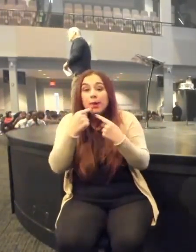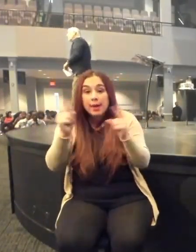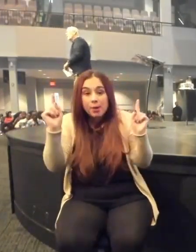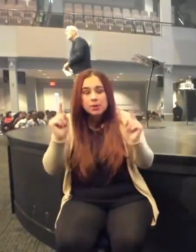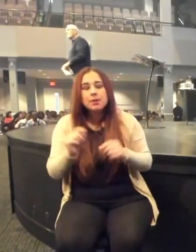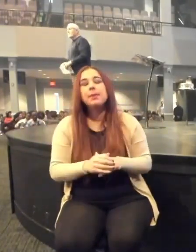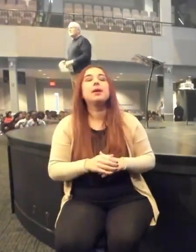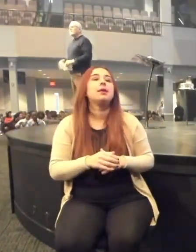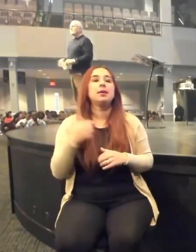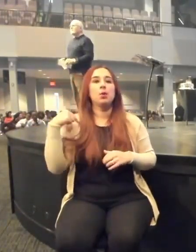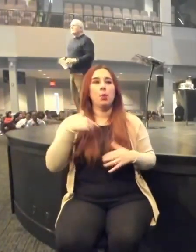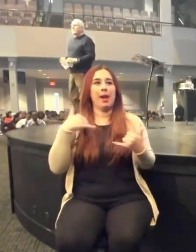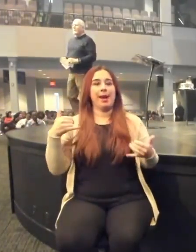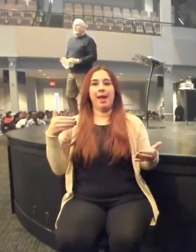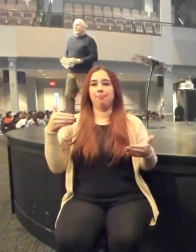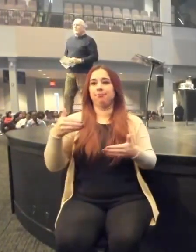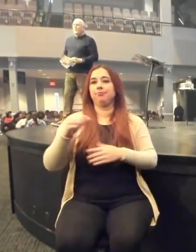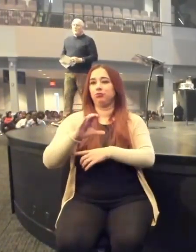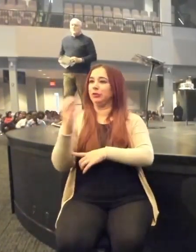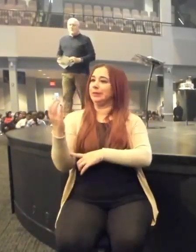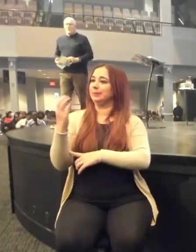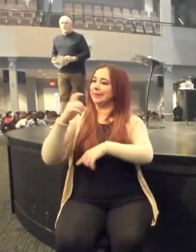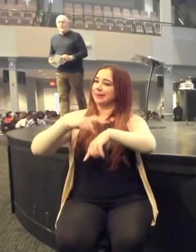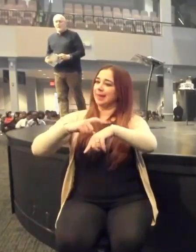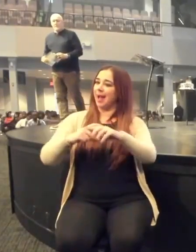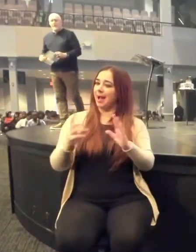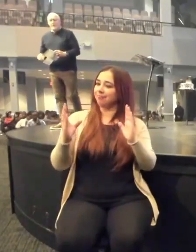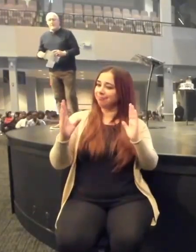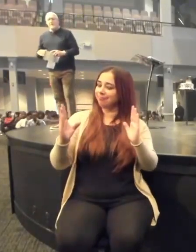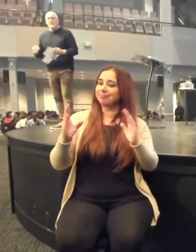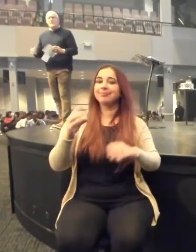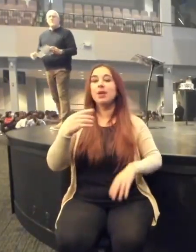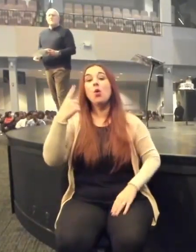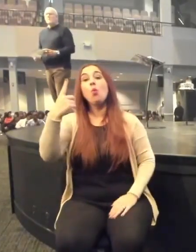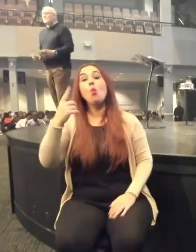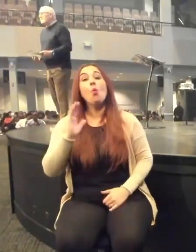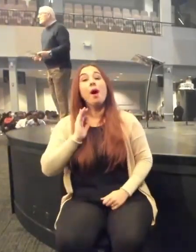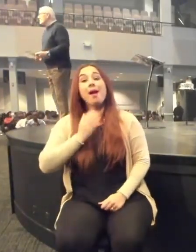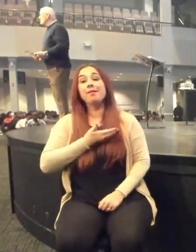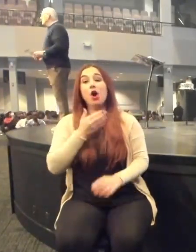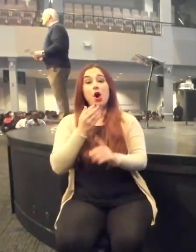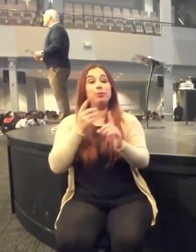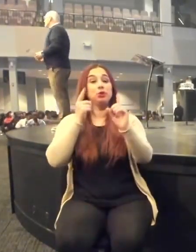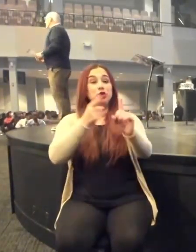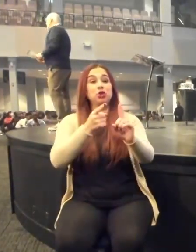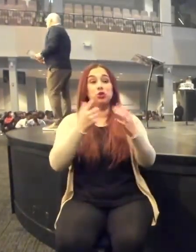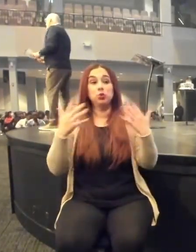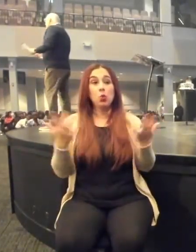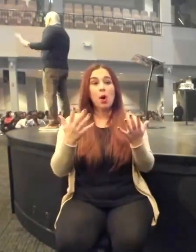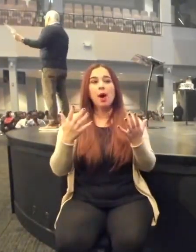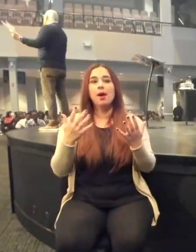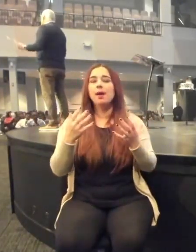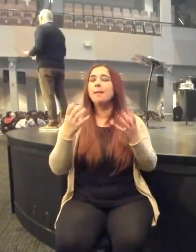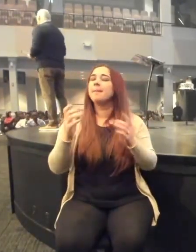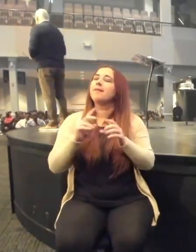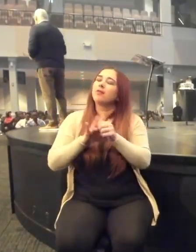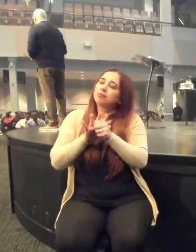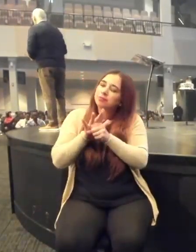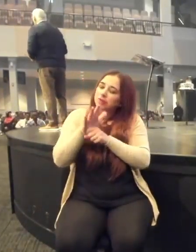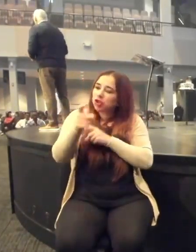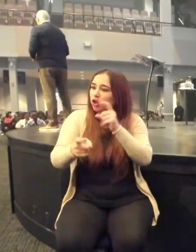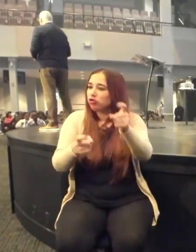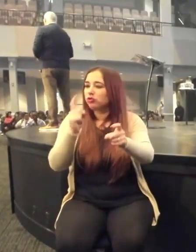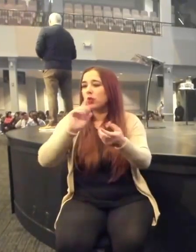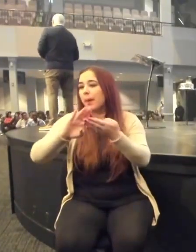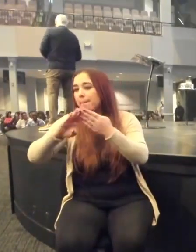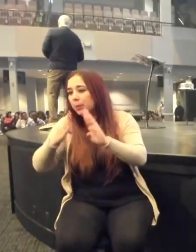As I said, we are into the Christmas season. And of course, one of our main objectives this Christmas season as a church is to be very generous to our community